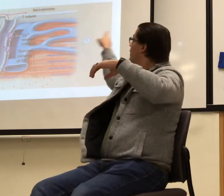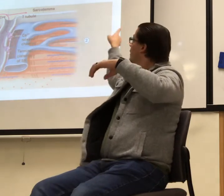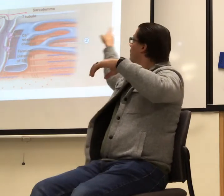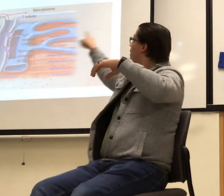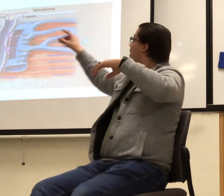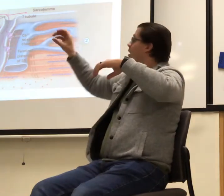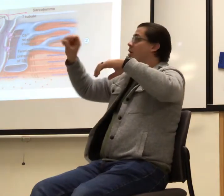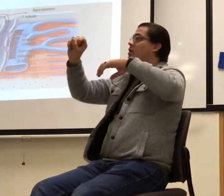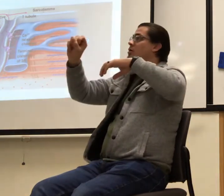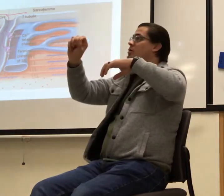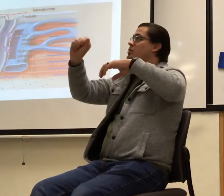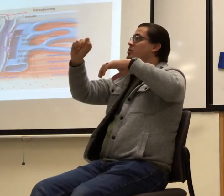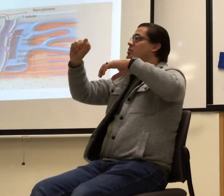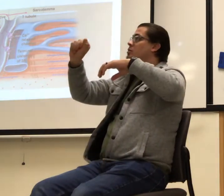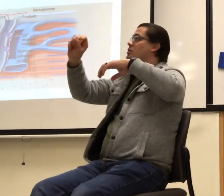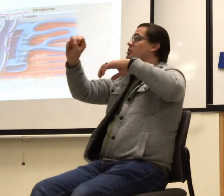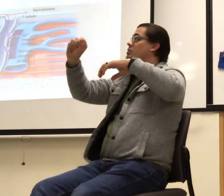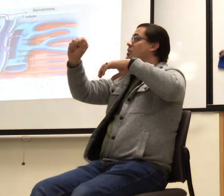travels